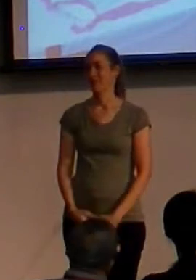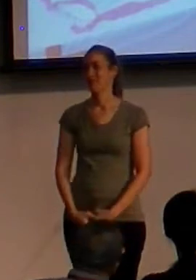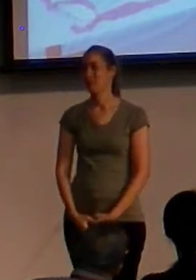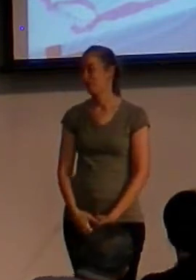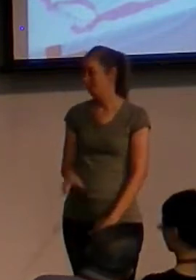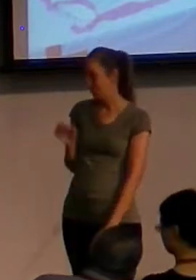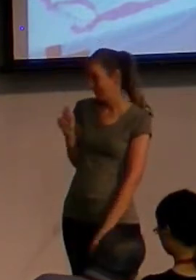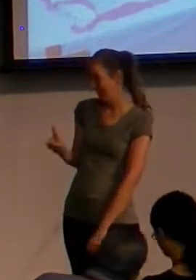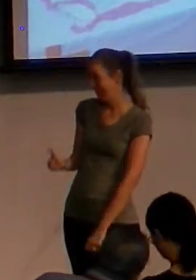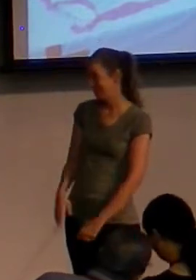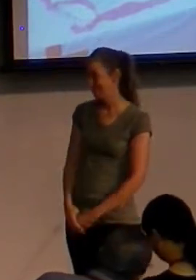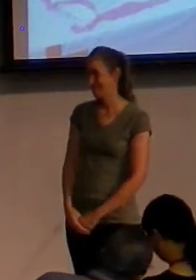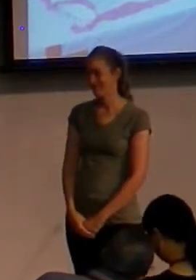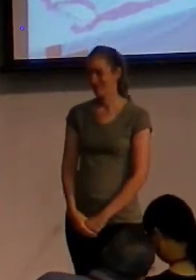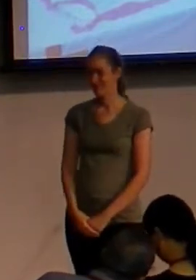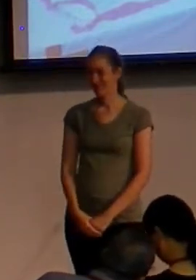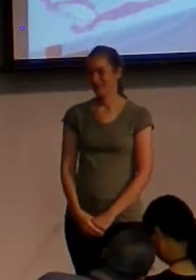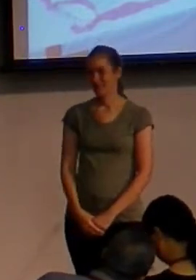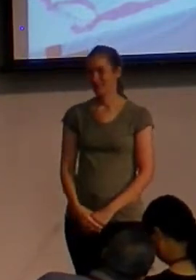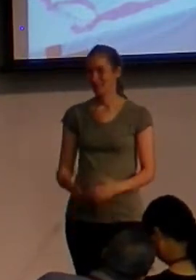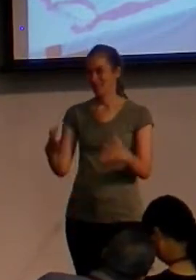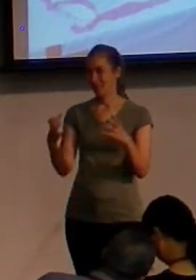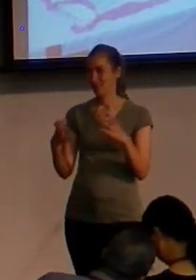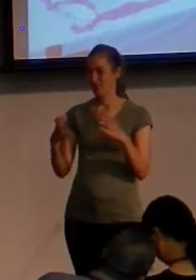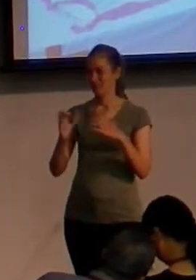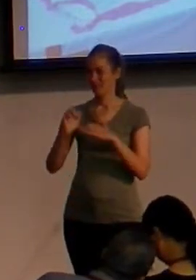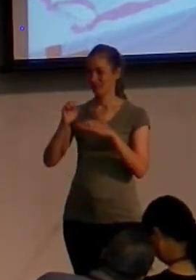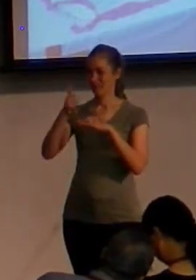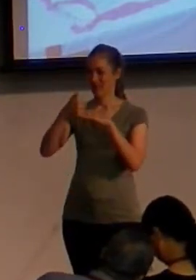So they're planning on just building a